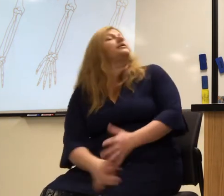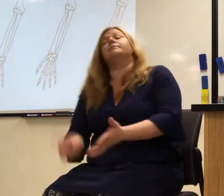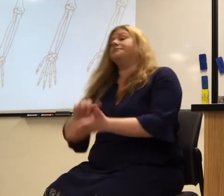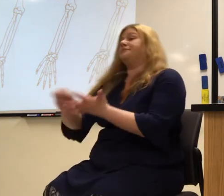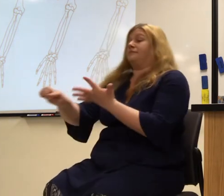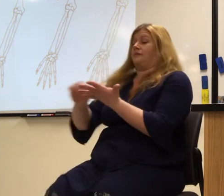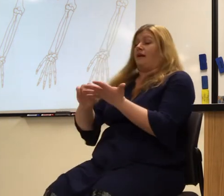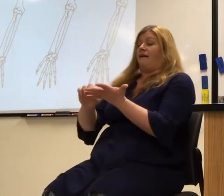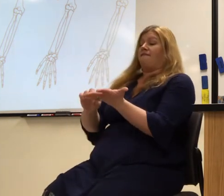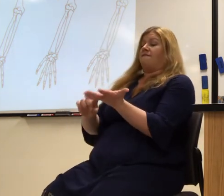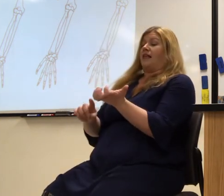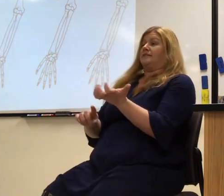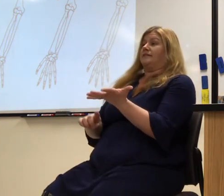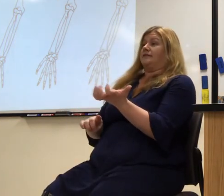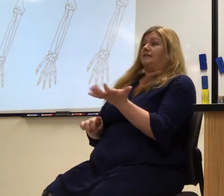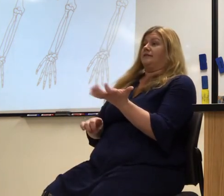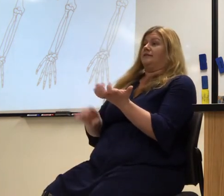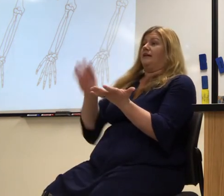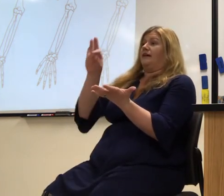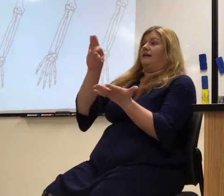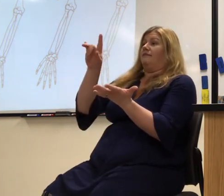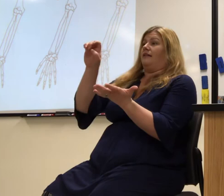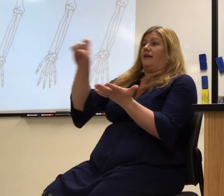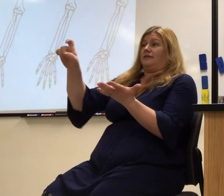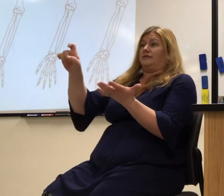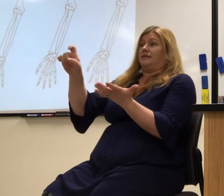It also originates medial epicondyle.